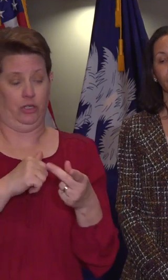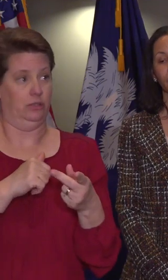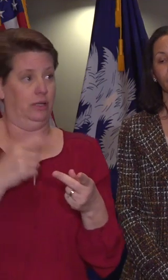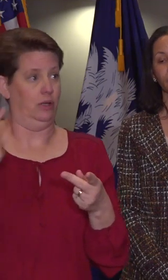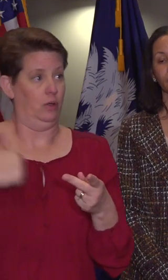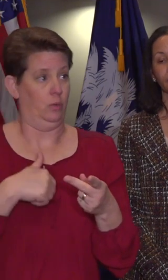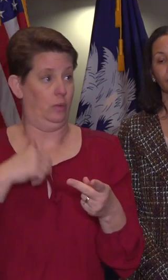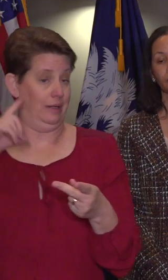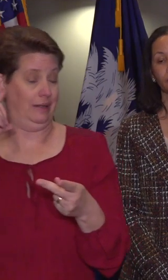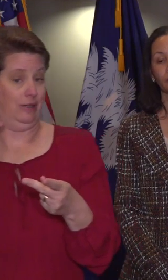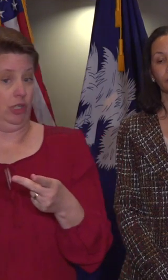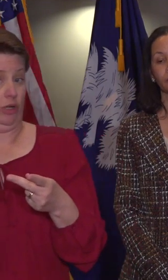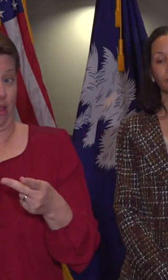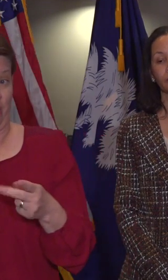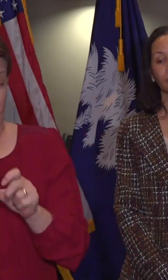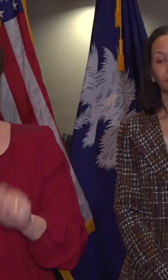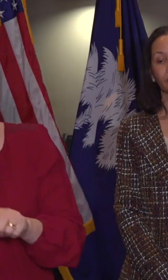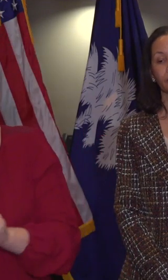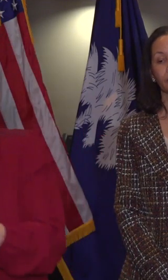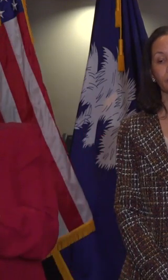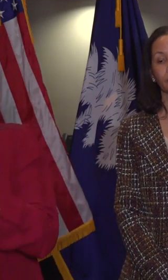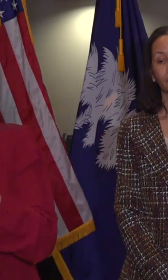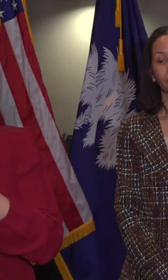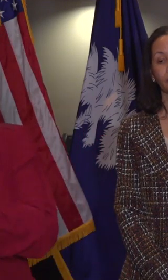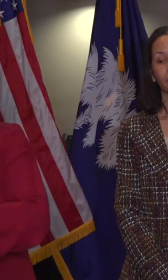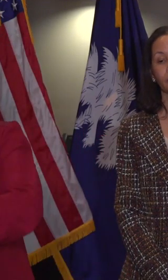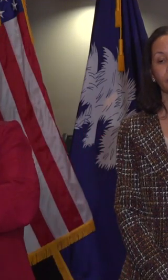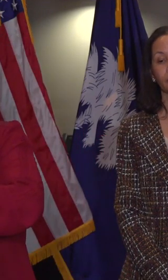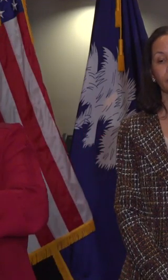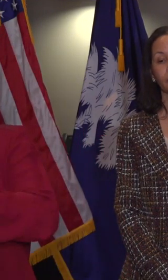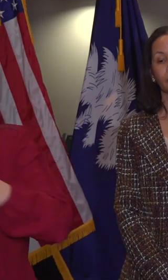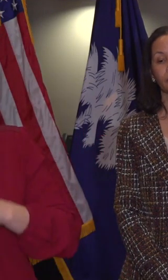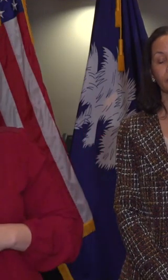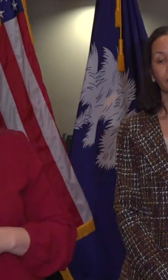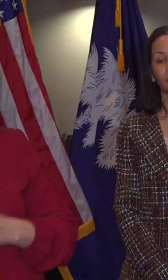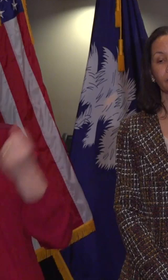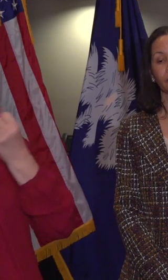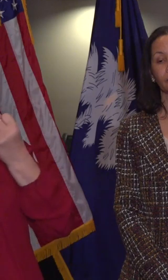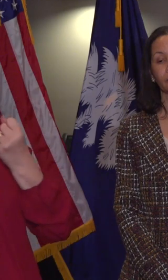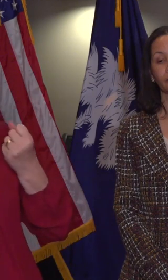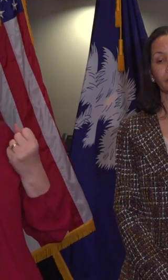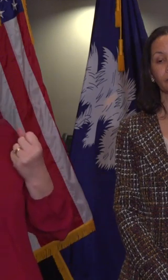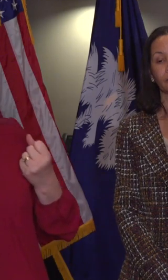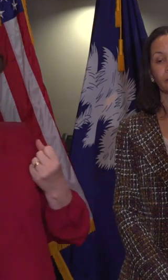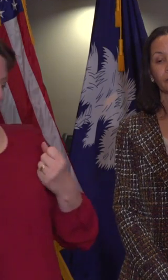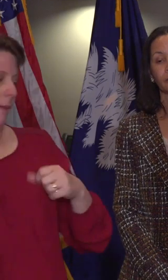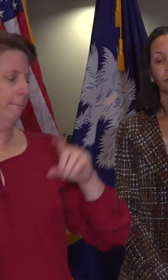the presumptive positive test until Friday evening. Why did DHEC wait until the public? Well,